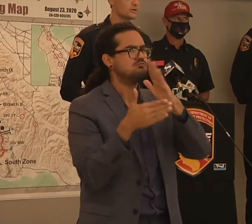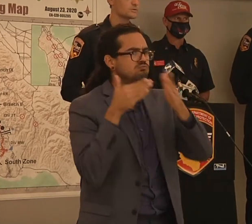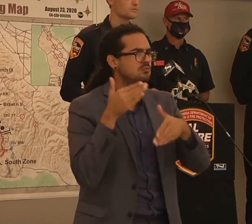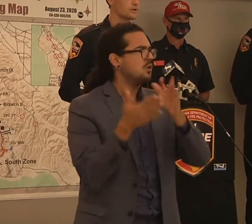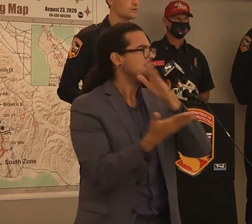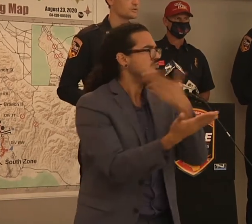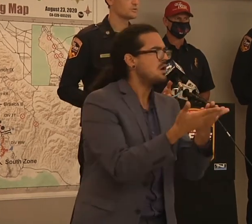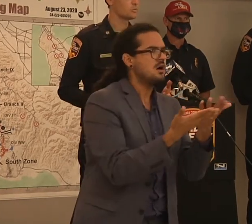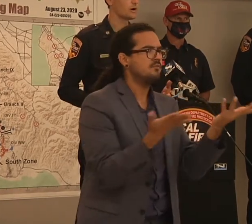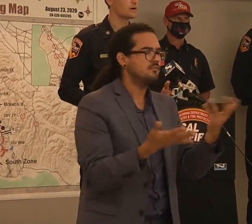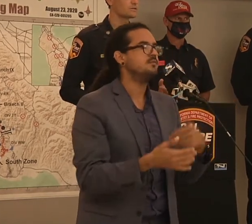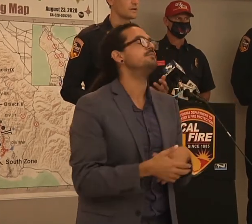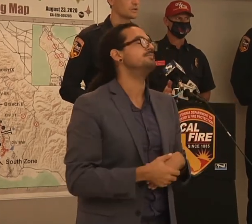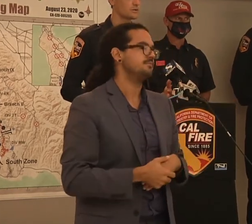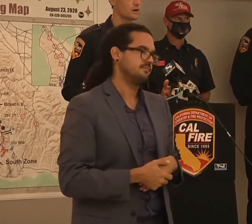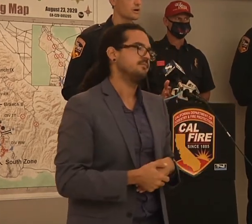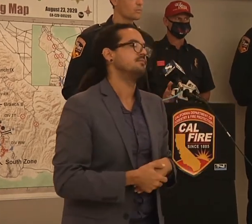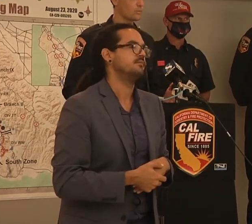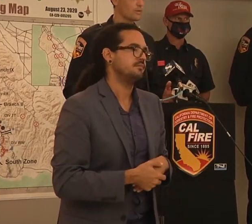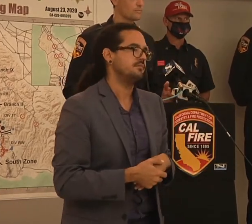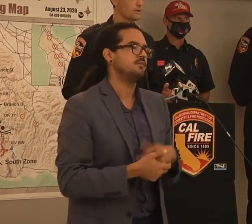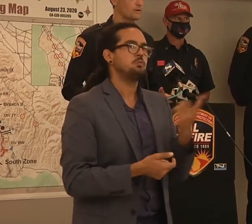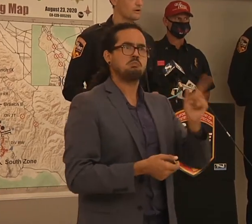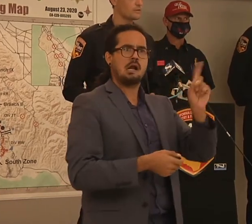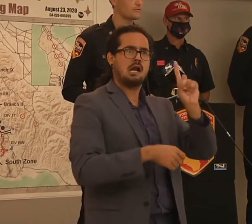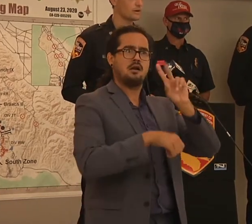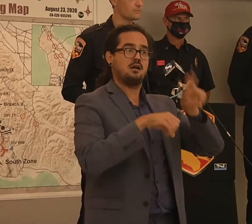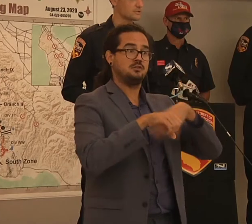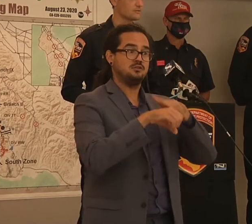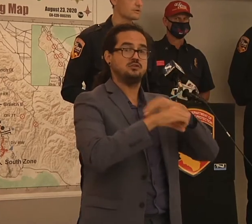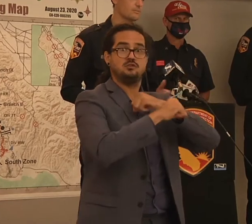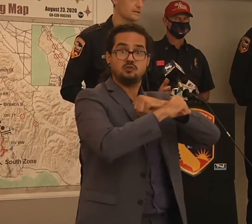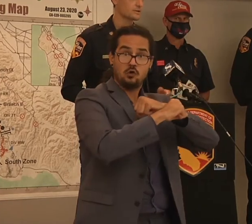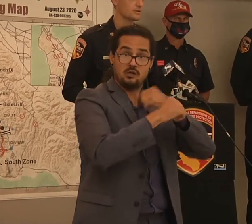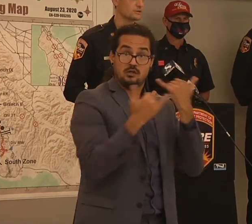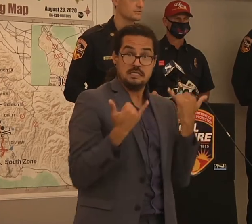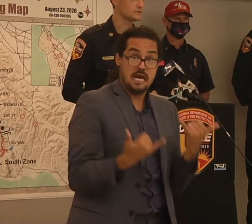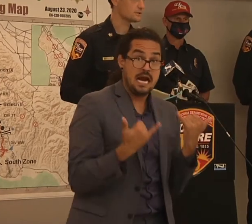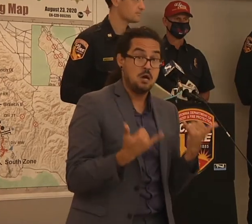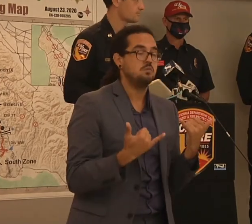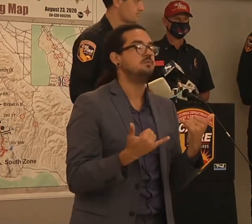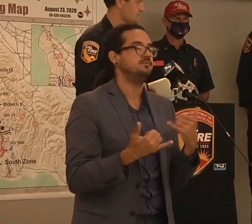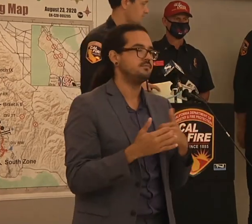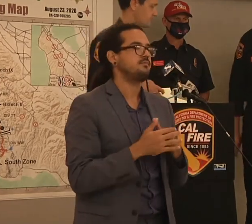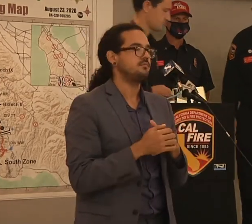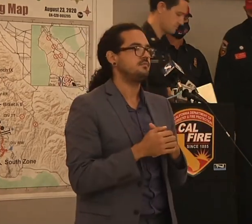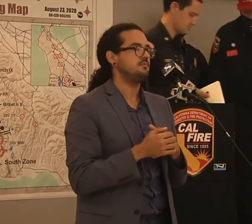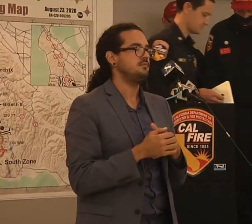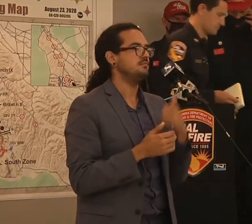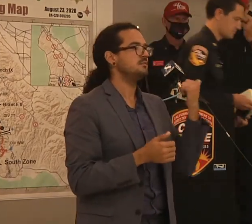Yes, the question was related to where is the National Guard and when will they be here at the fire themselves, and I'll pass that over to Chief C.